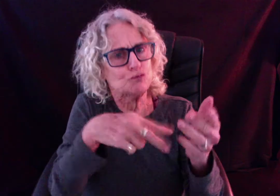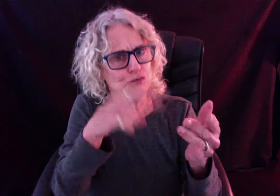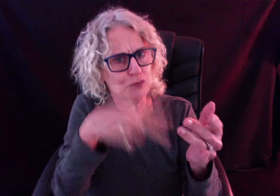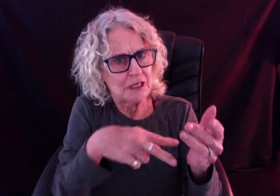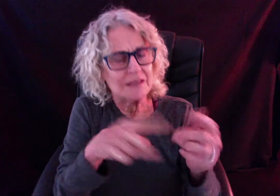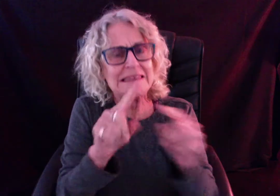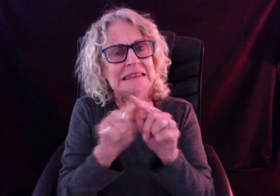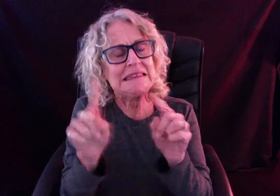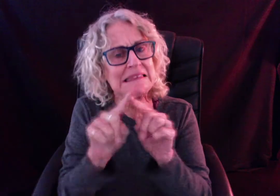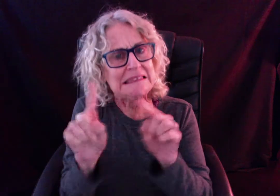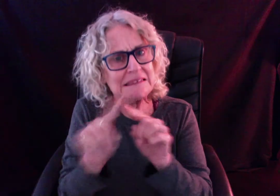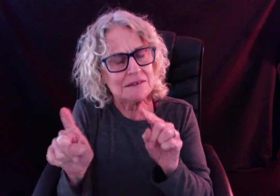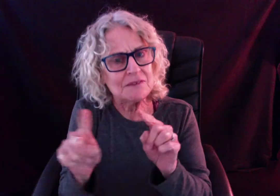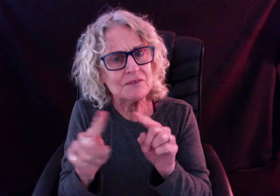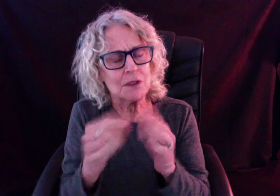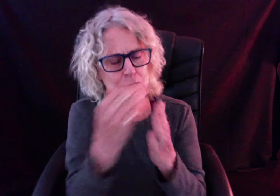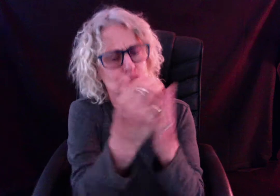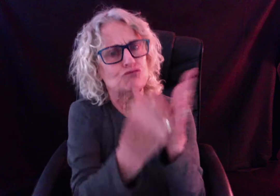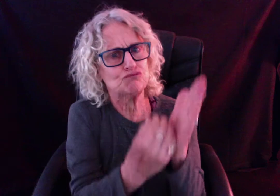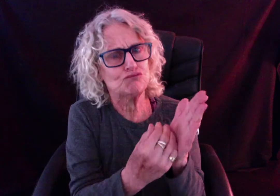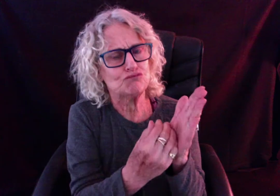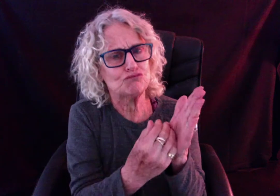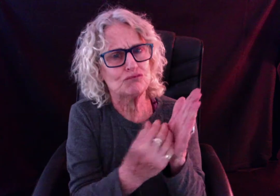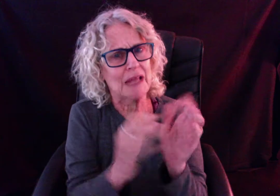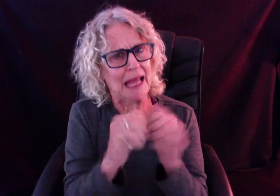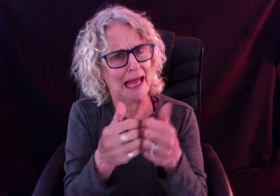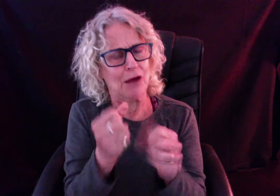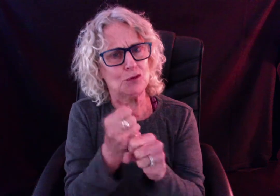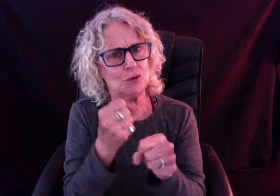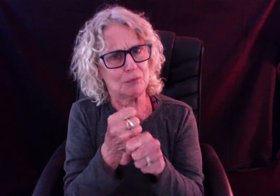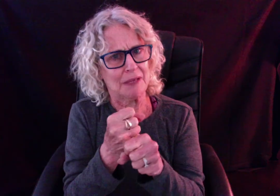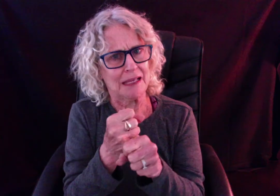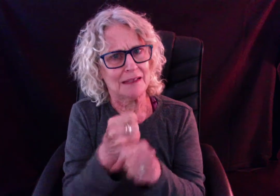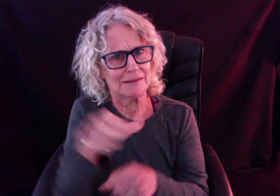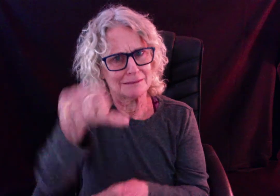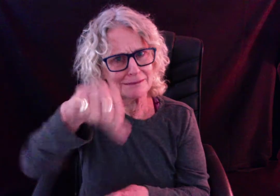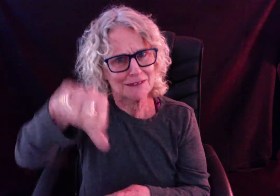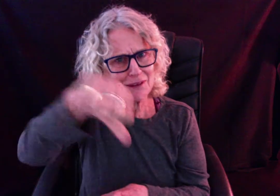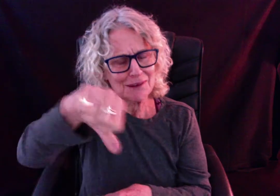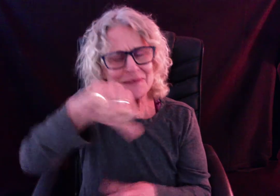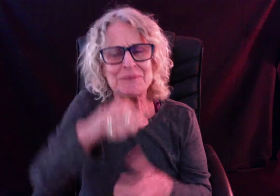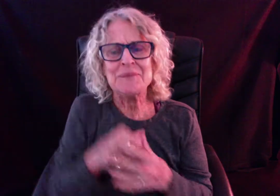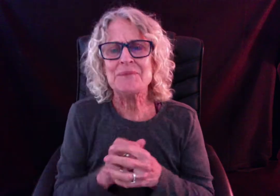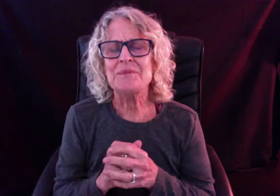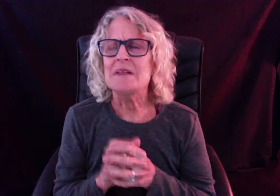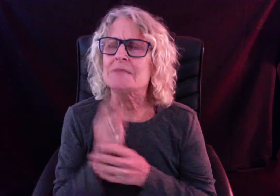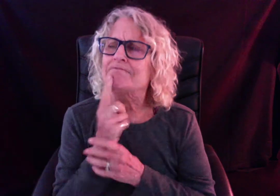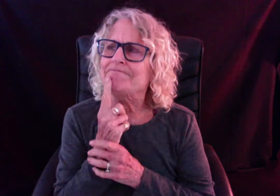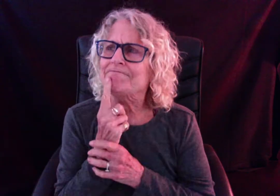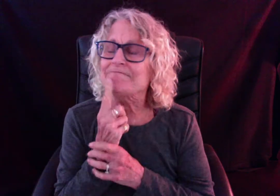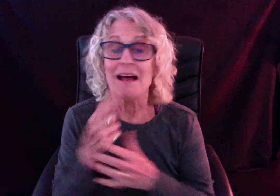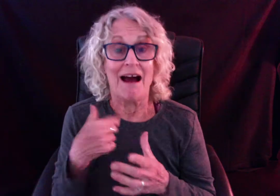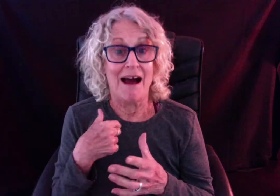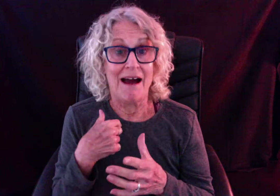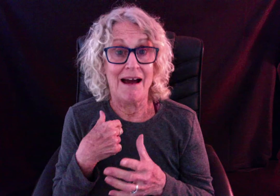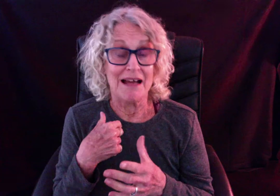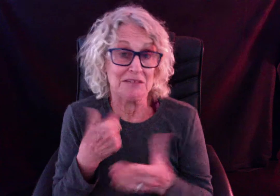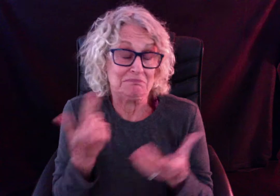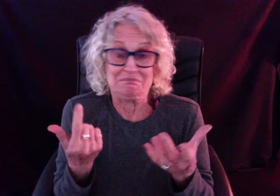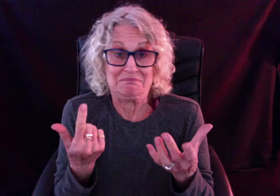different recipes, on how to make the sauce. So I started with